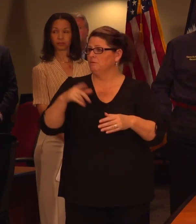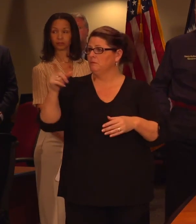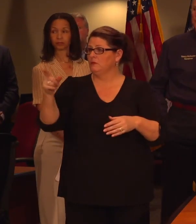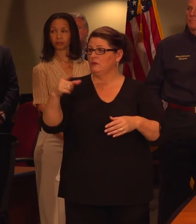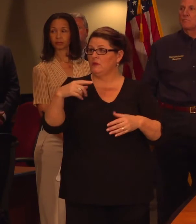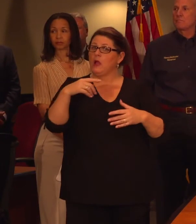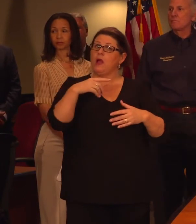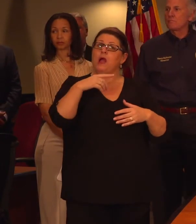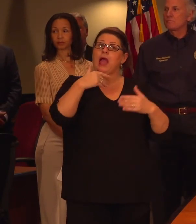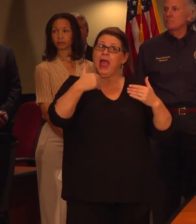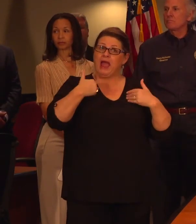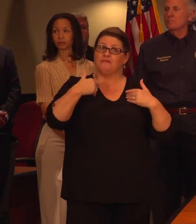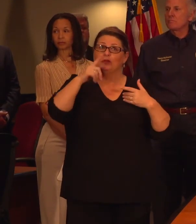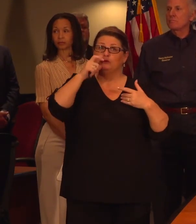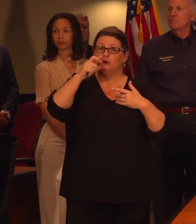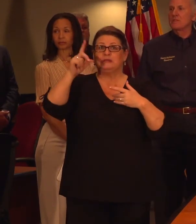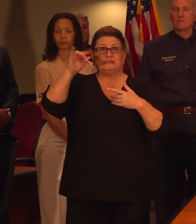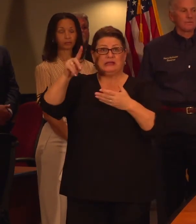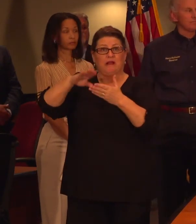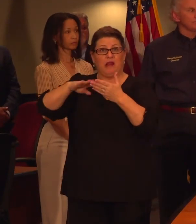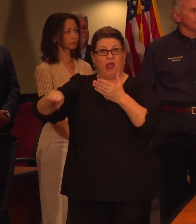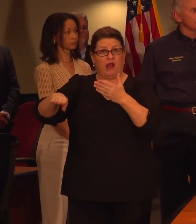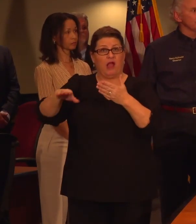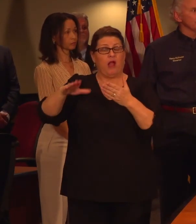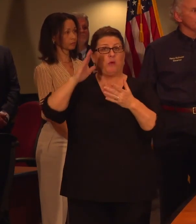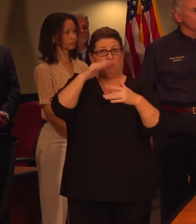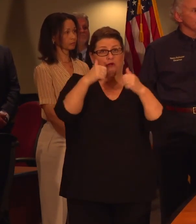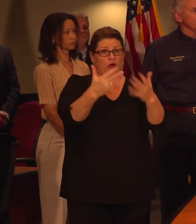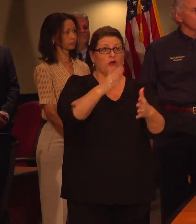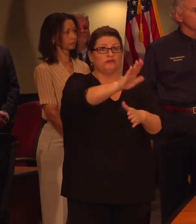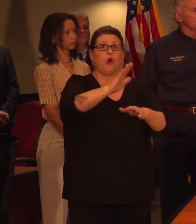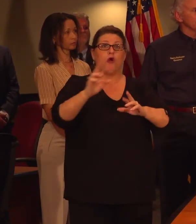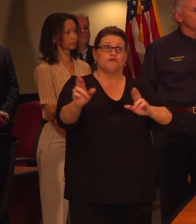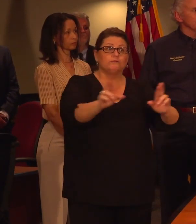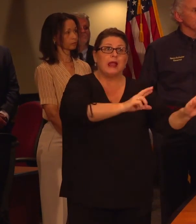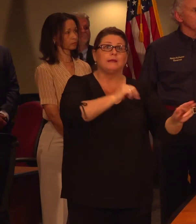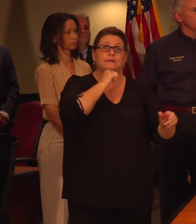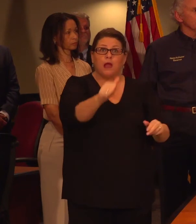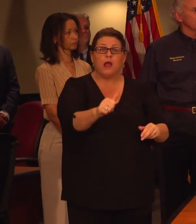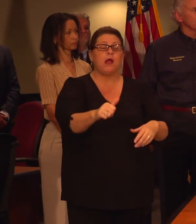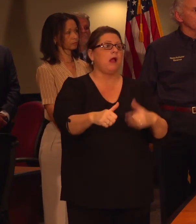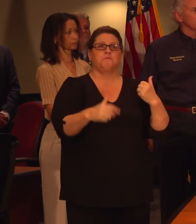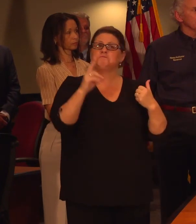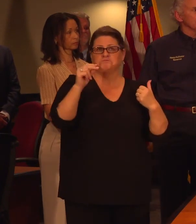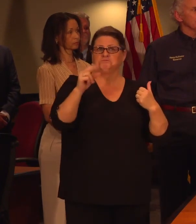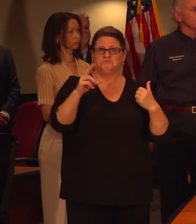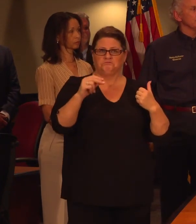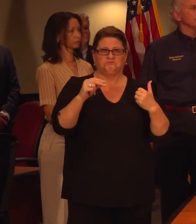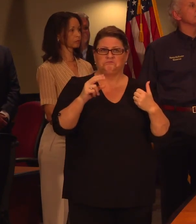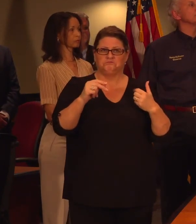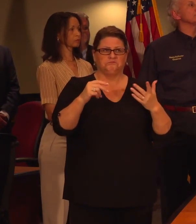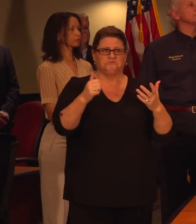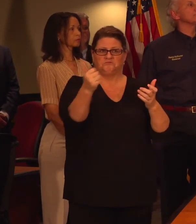readiness, having those people laid off? I don't believe it's affecting our readiness. I mean, our frontline staff remains intact, committed,